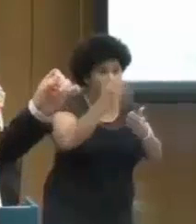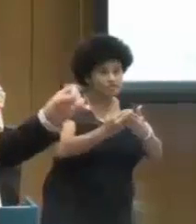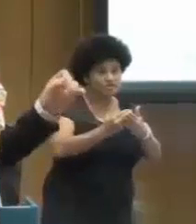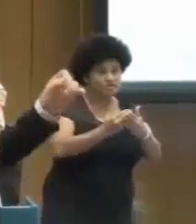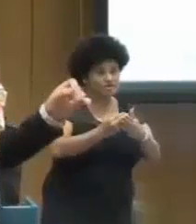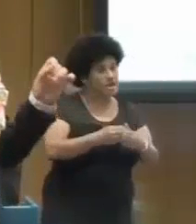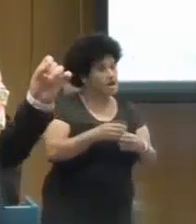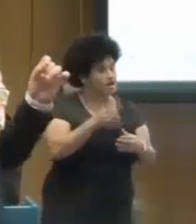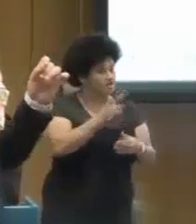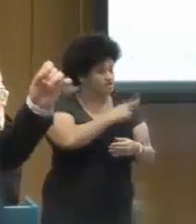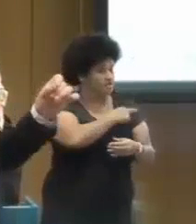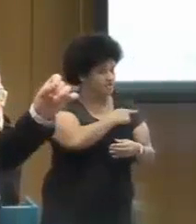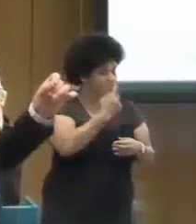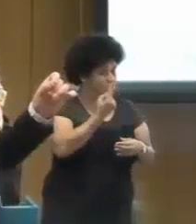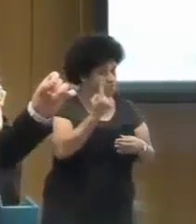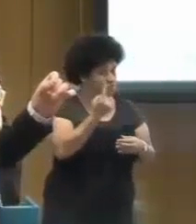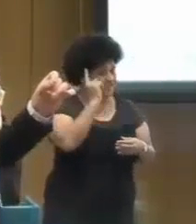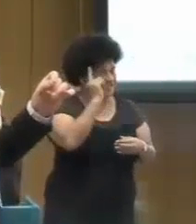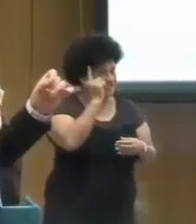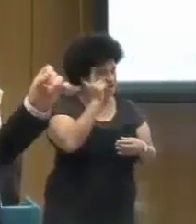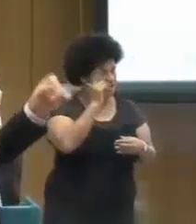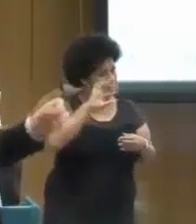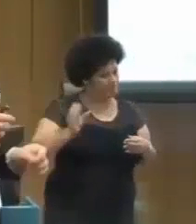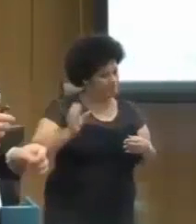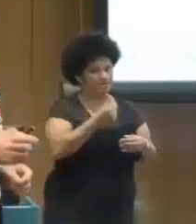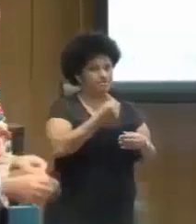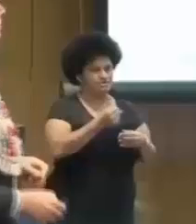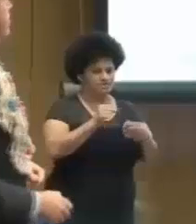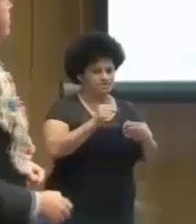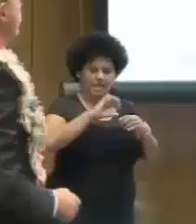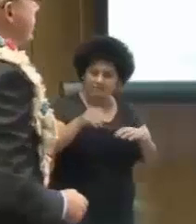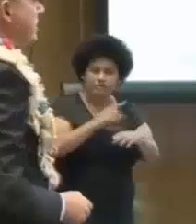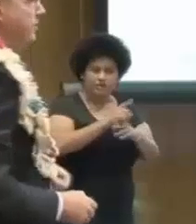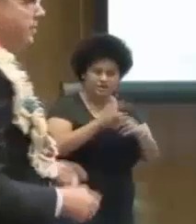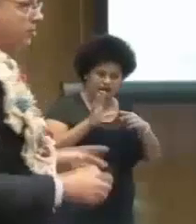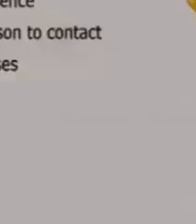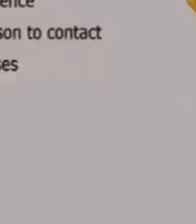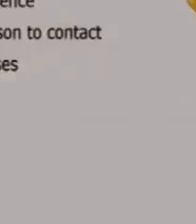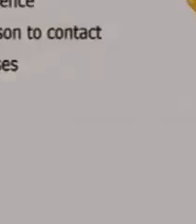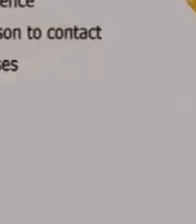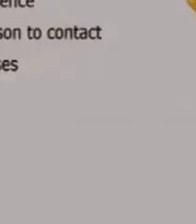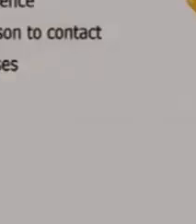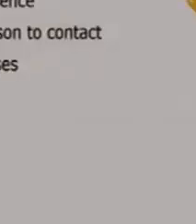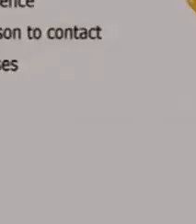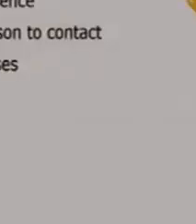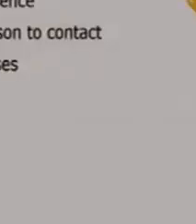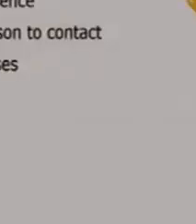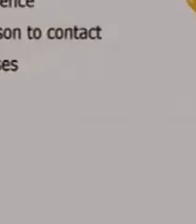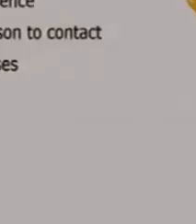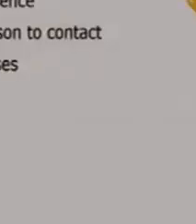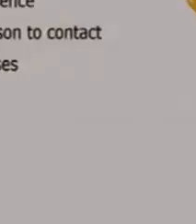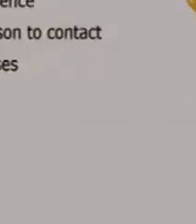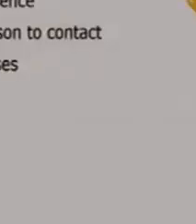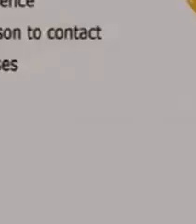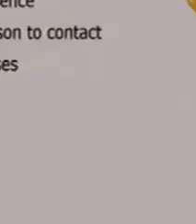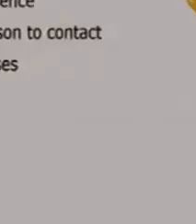the responsibility of the teacher to do that. They're the ones who are leading the students through